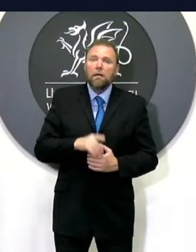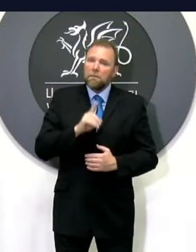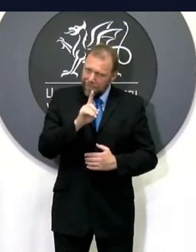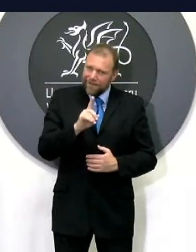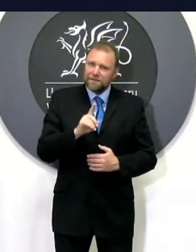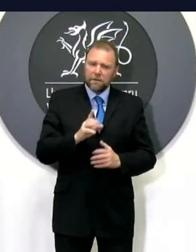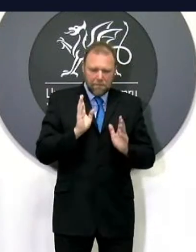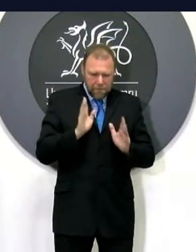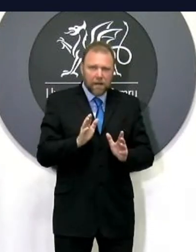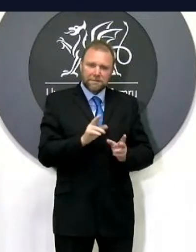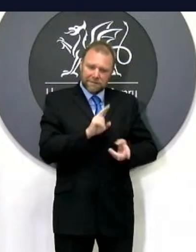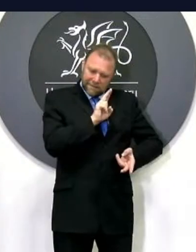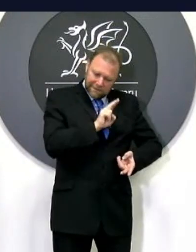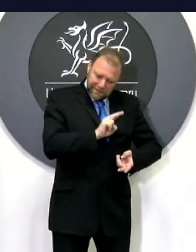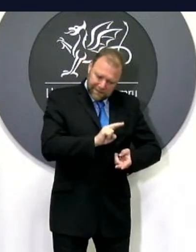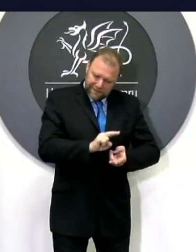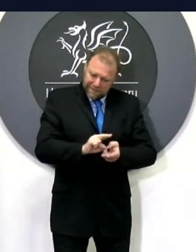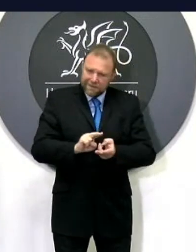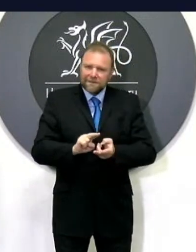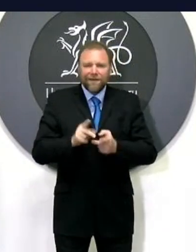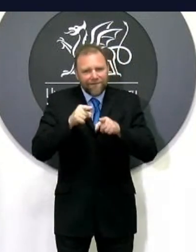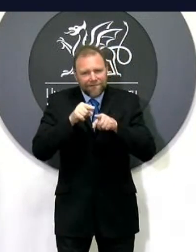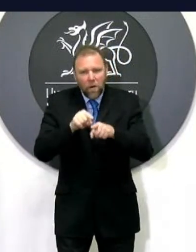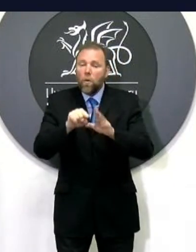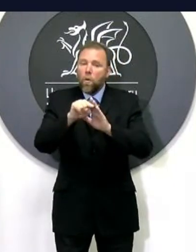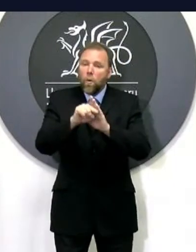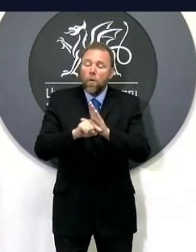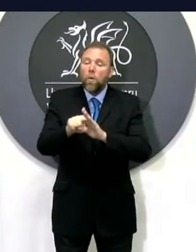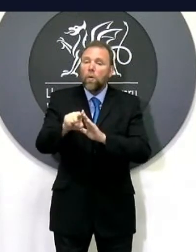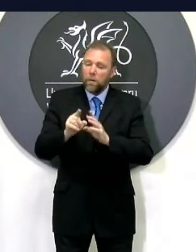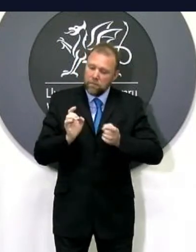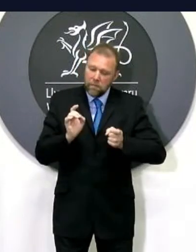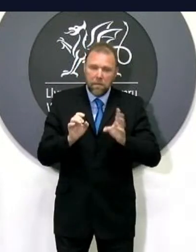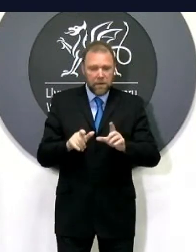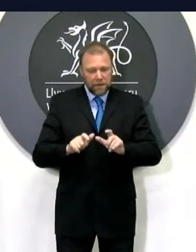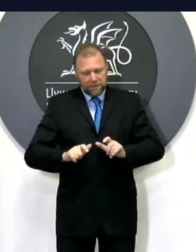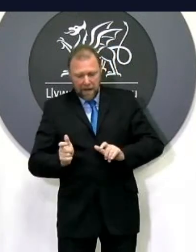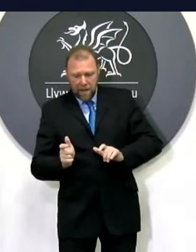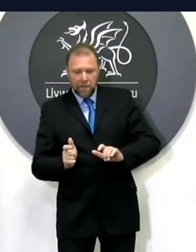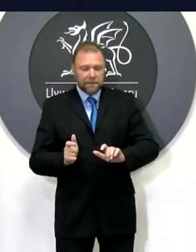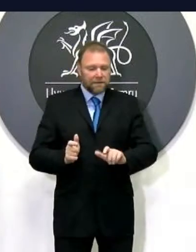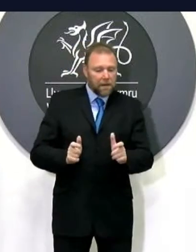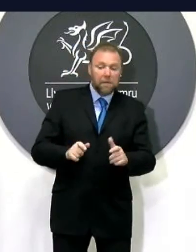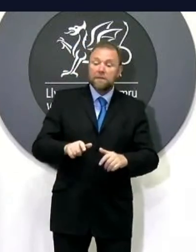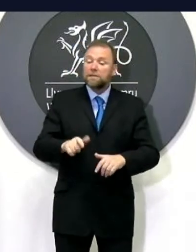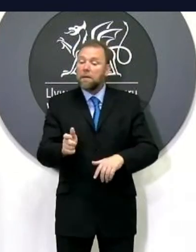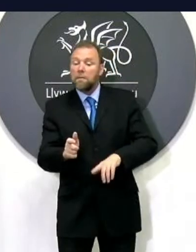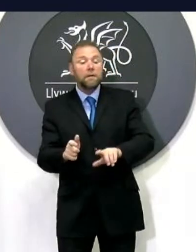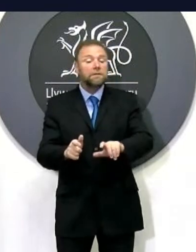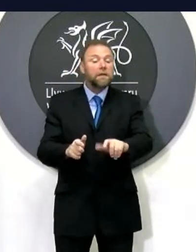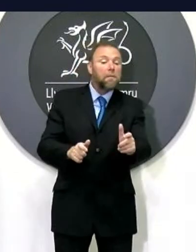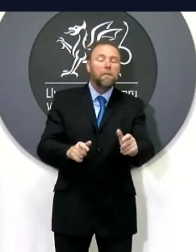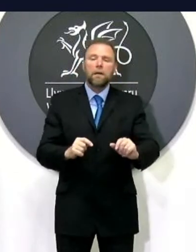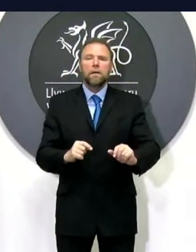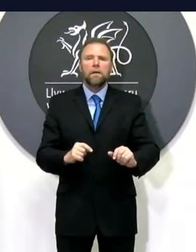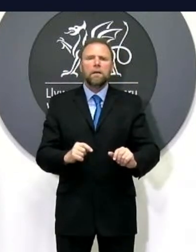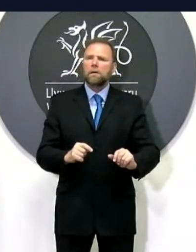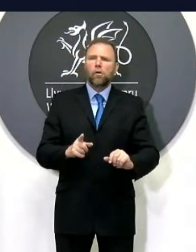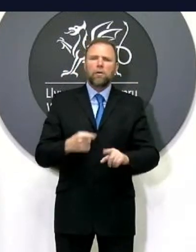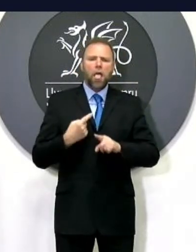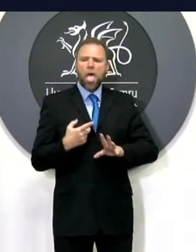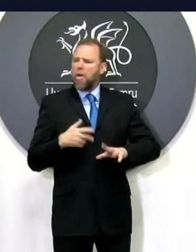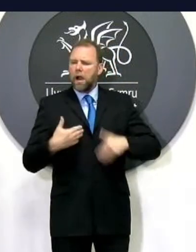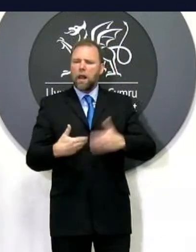things in the way that we've set out today, step by step, learning from that experience, not rushing our